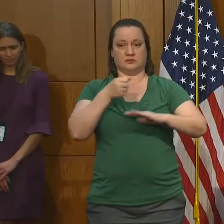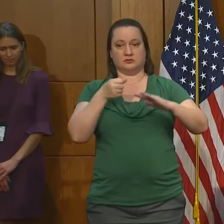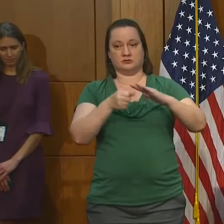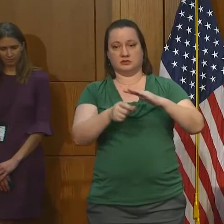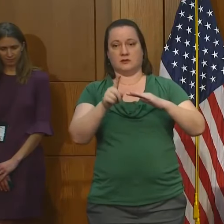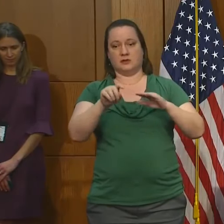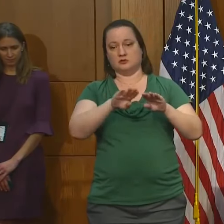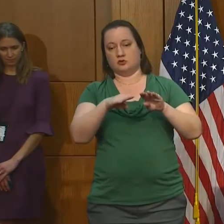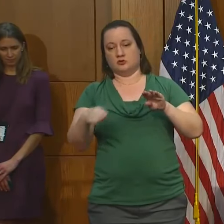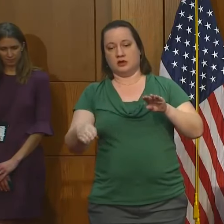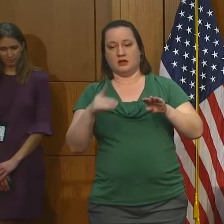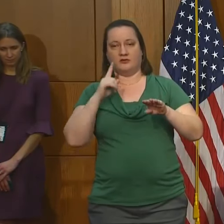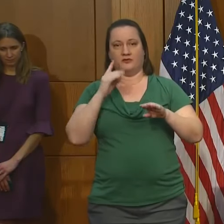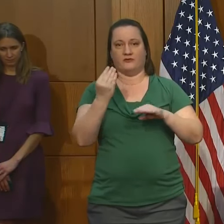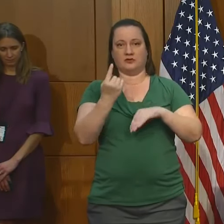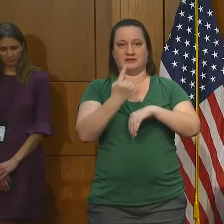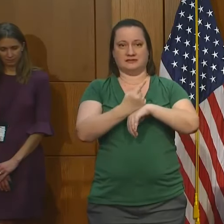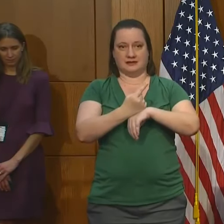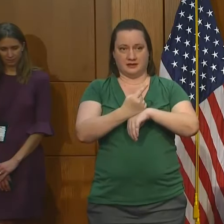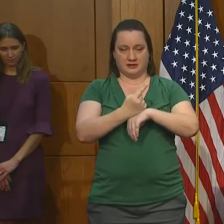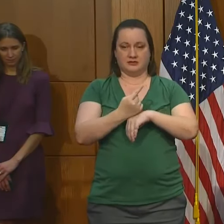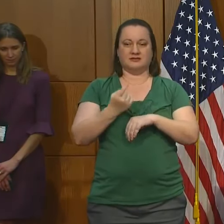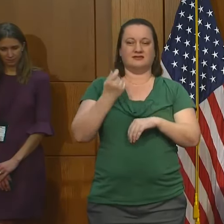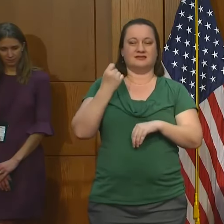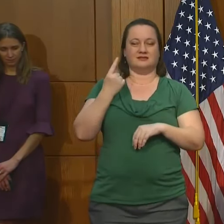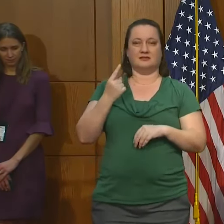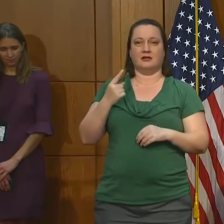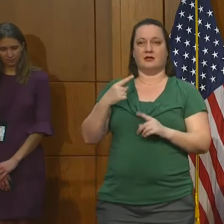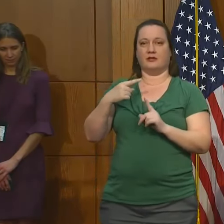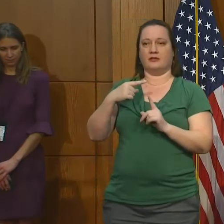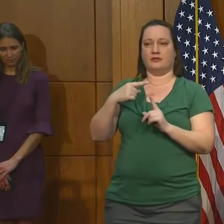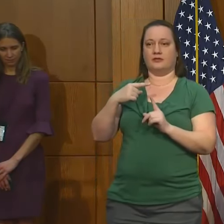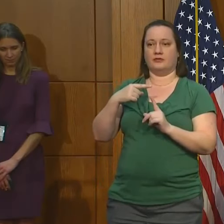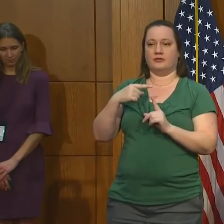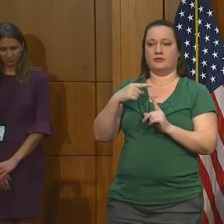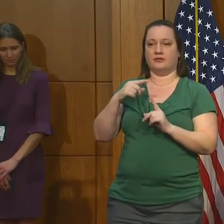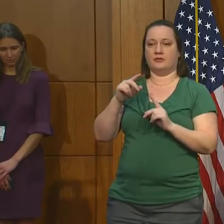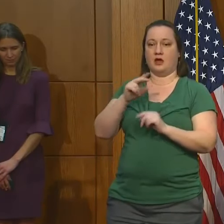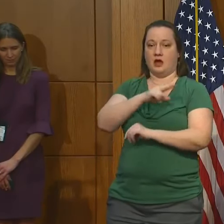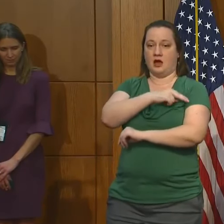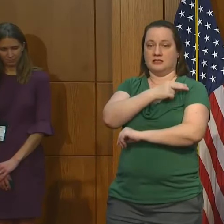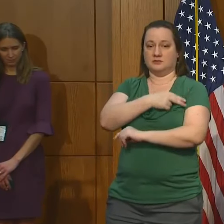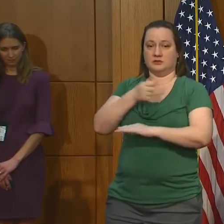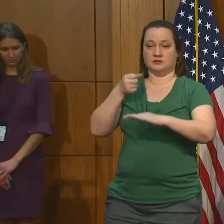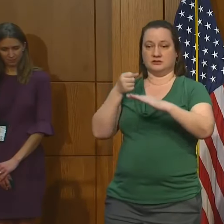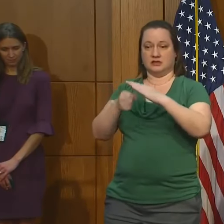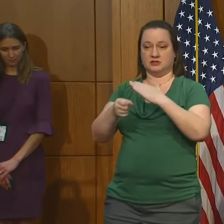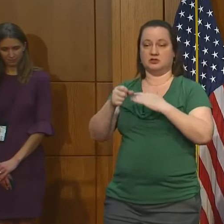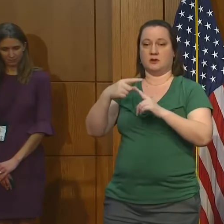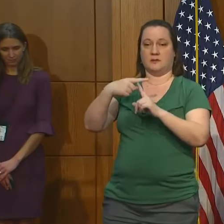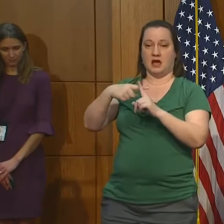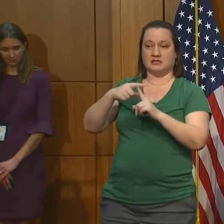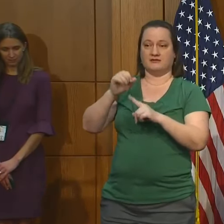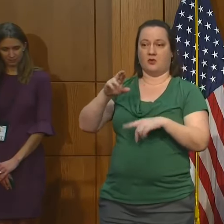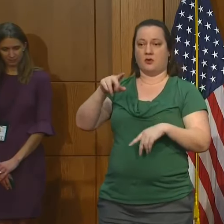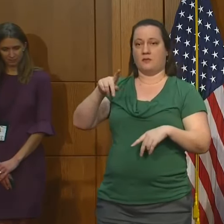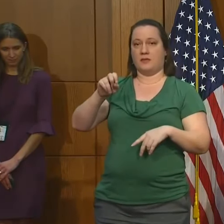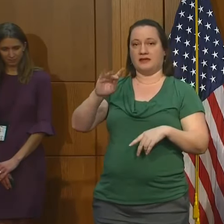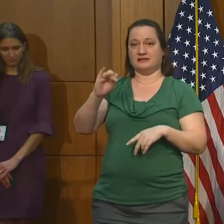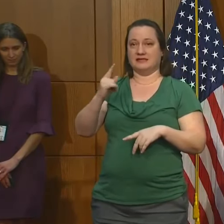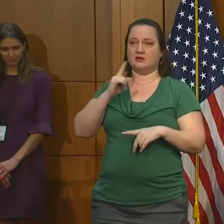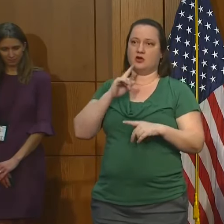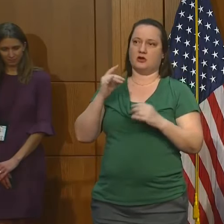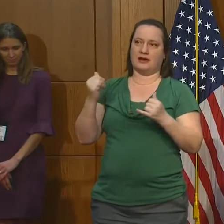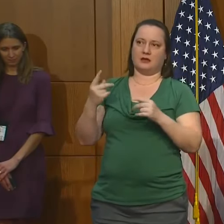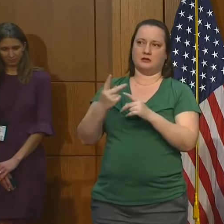But the VDH key measures report that positive or pending COVID-19 hospitalizations are at their peak since April